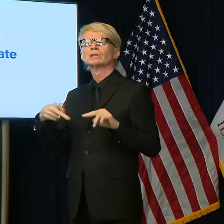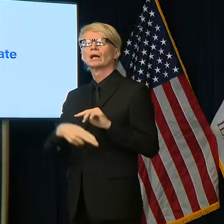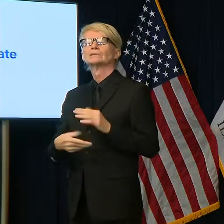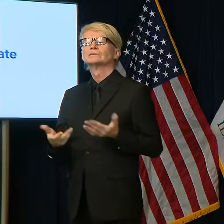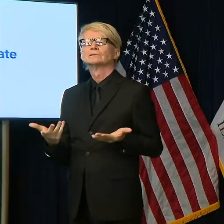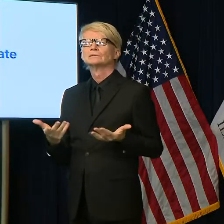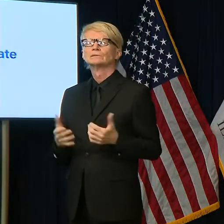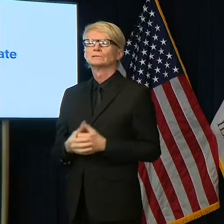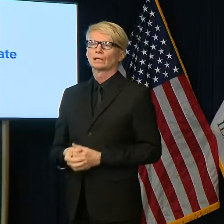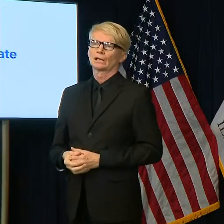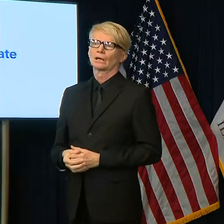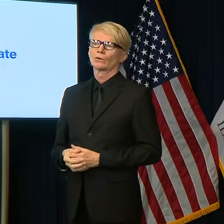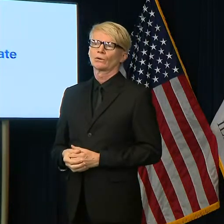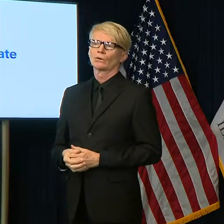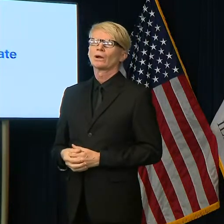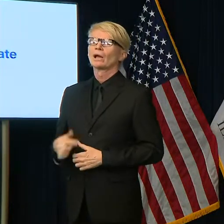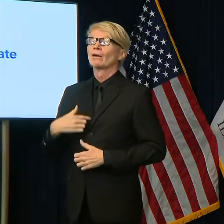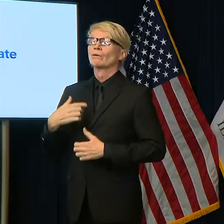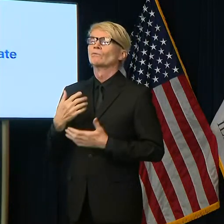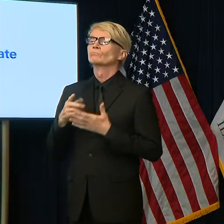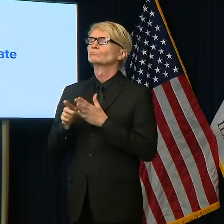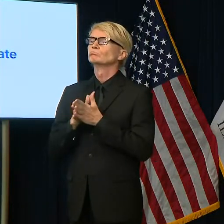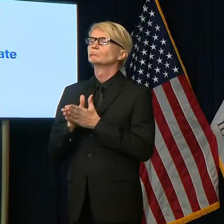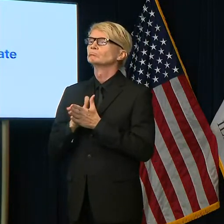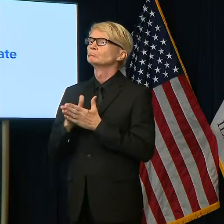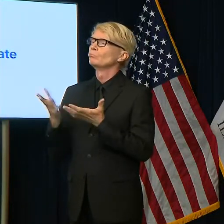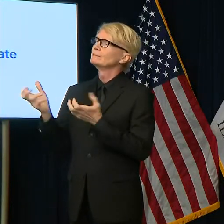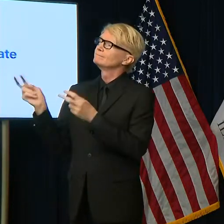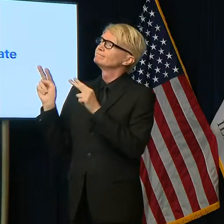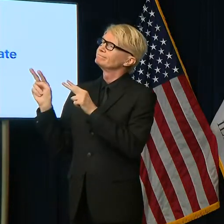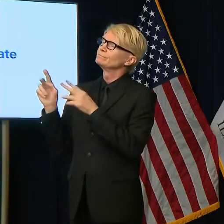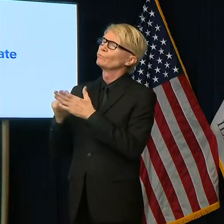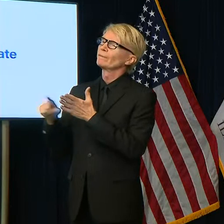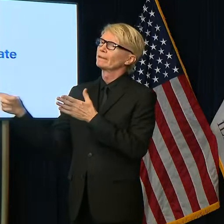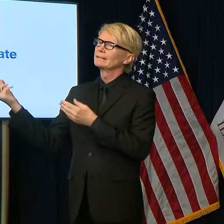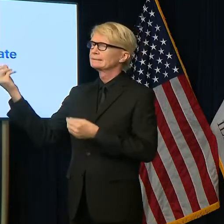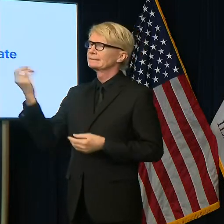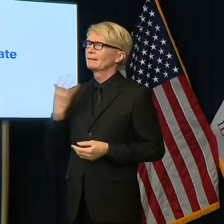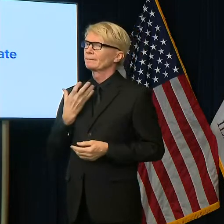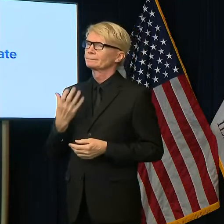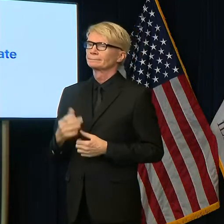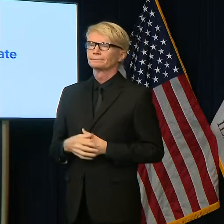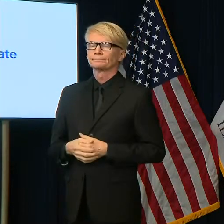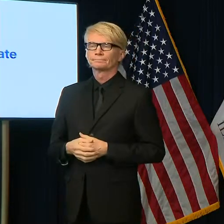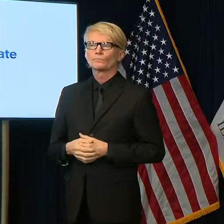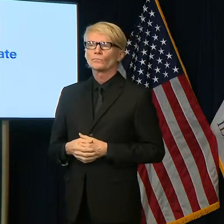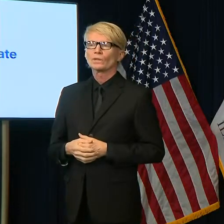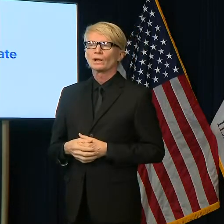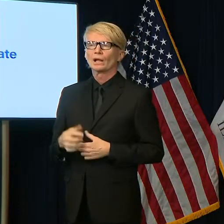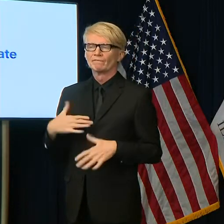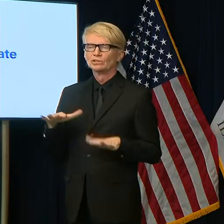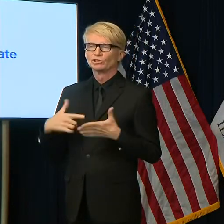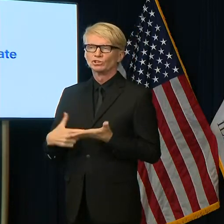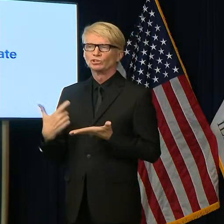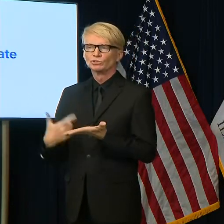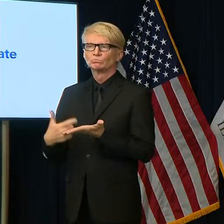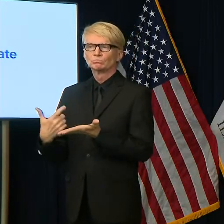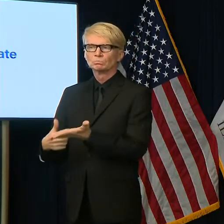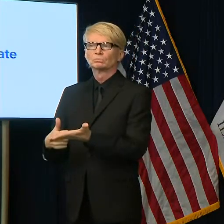cuts, and I would like very much to hear that. I have continued to dialogue with